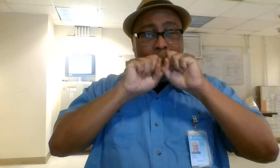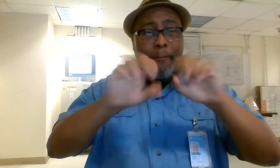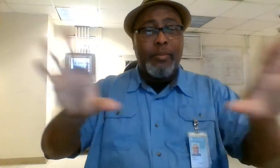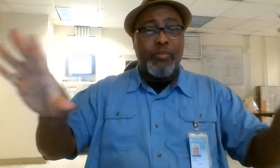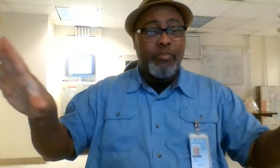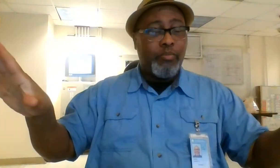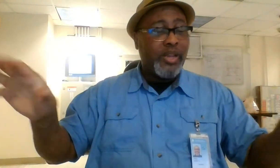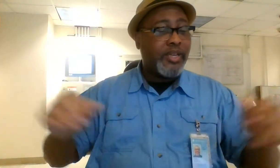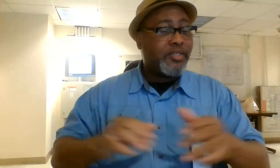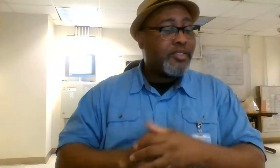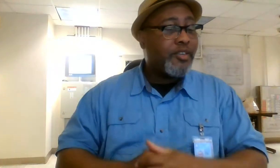Bless.